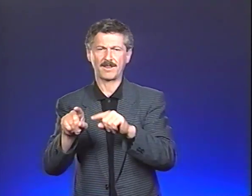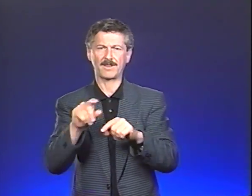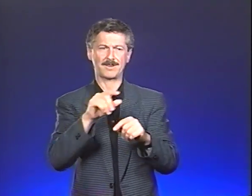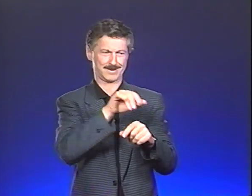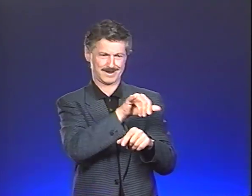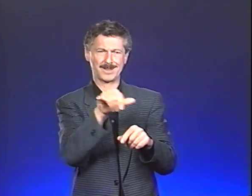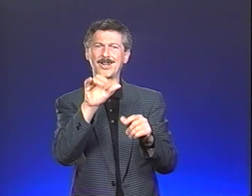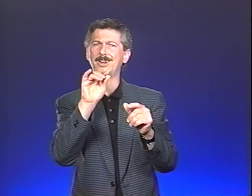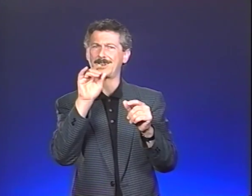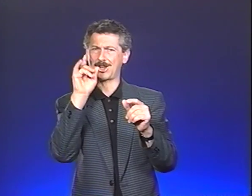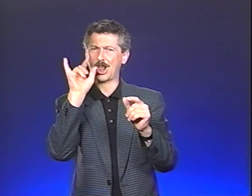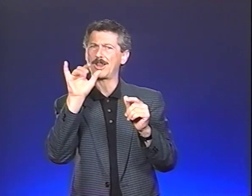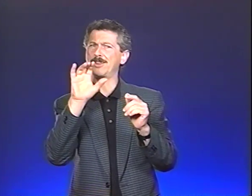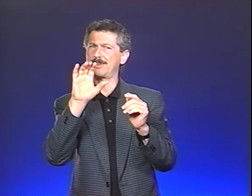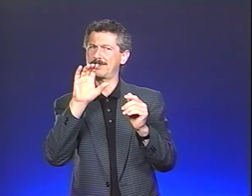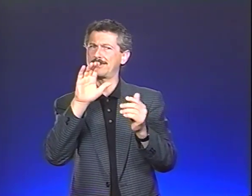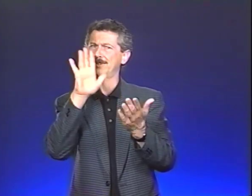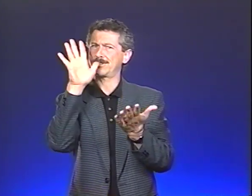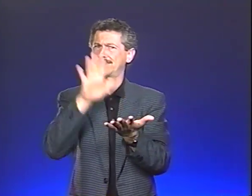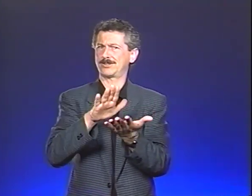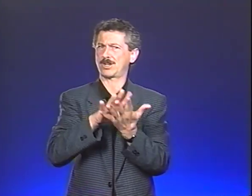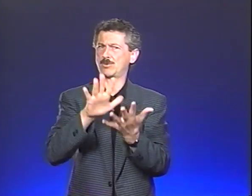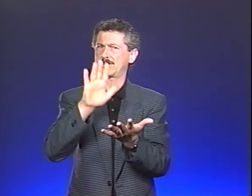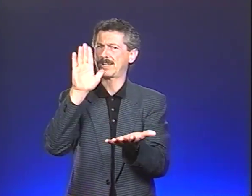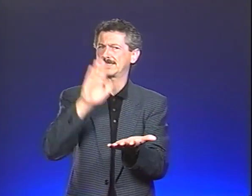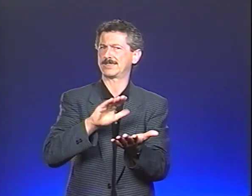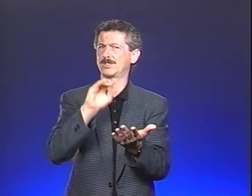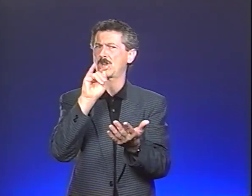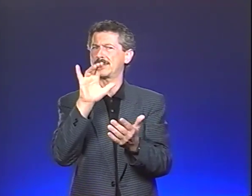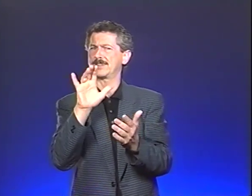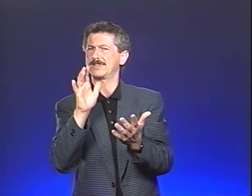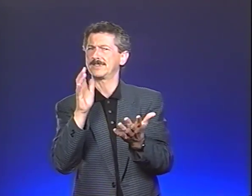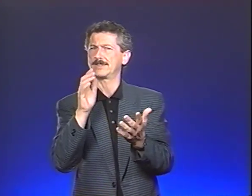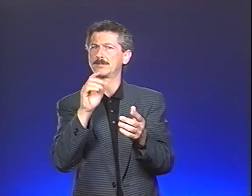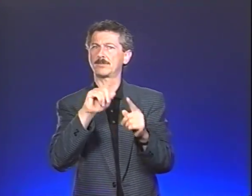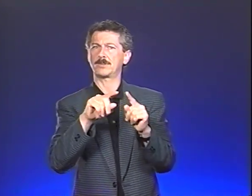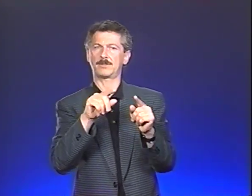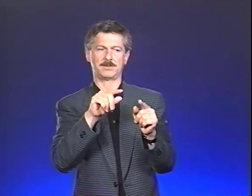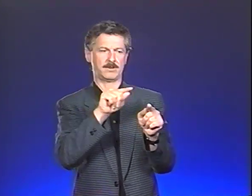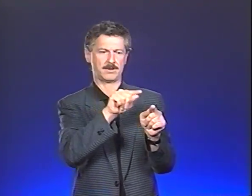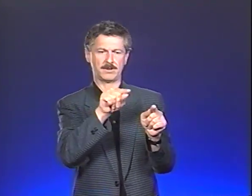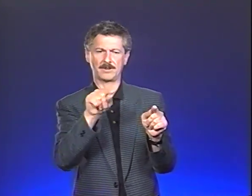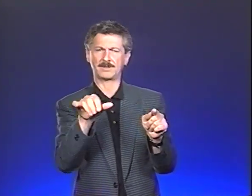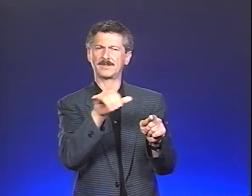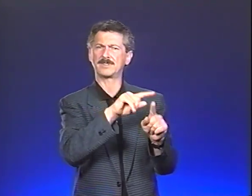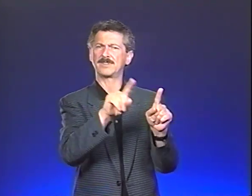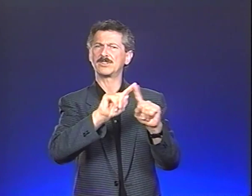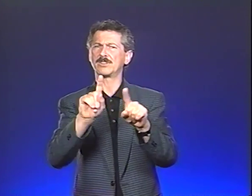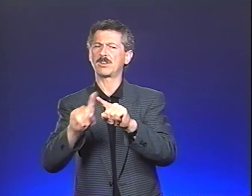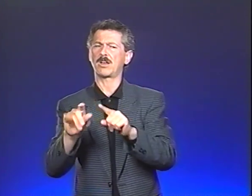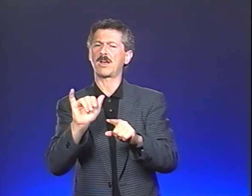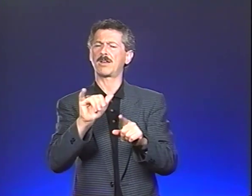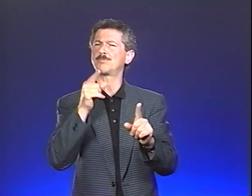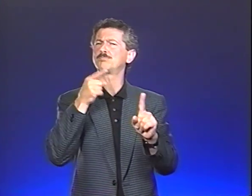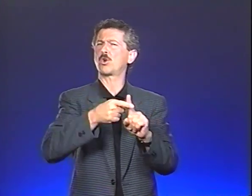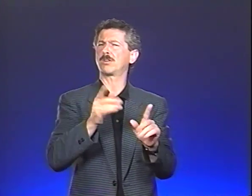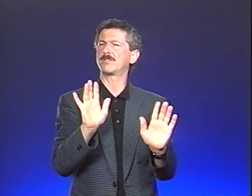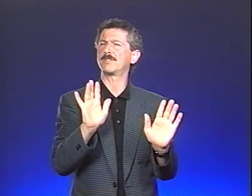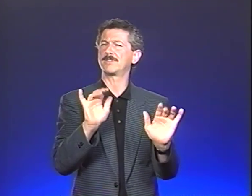These 3 signs for the same concept student would be considered less arbitrary and somewhat iconic,